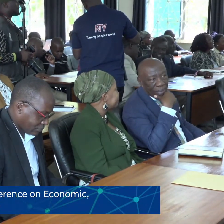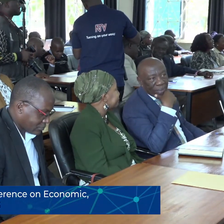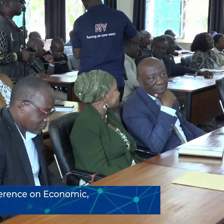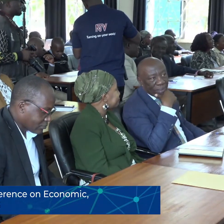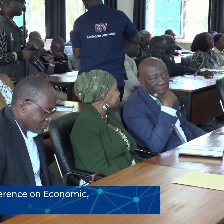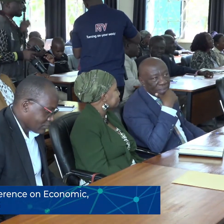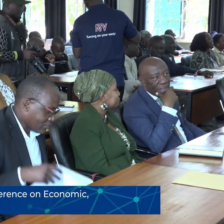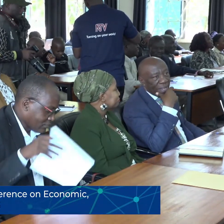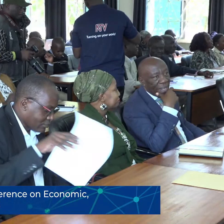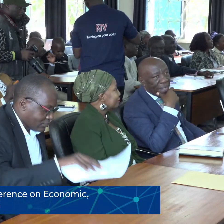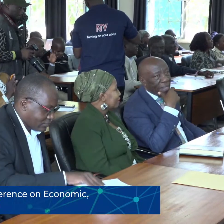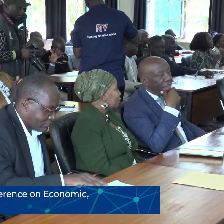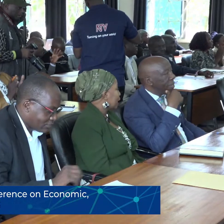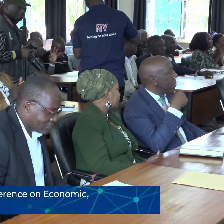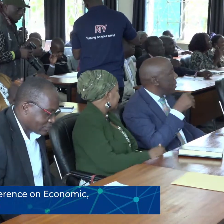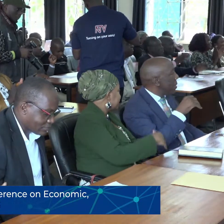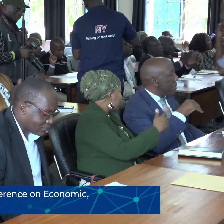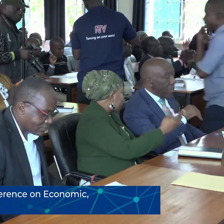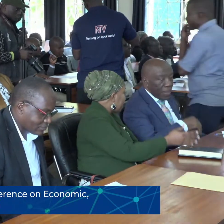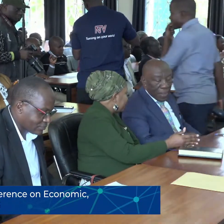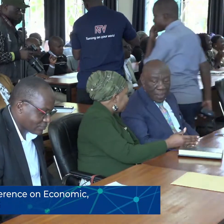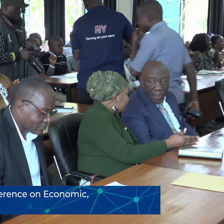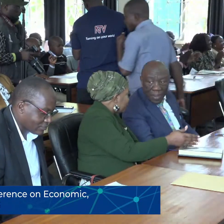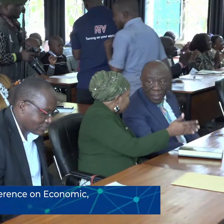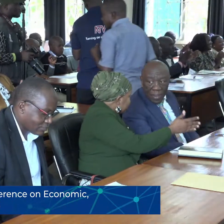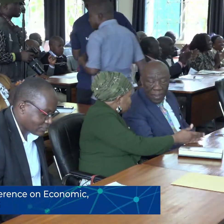what? Clapped. So clap.